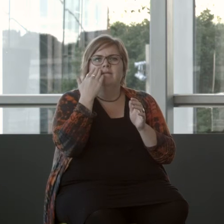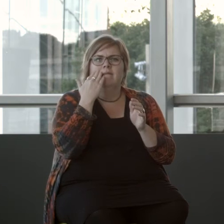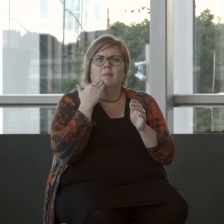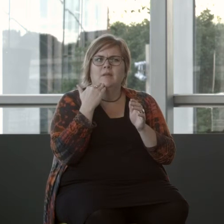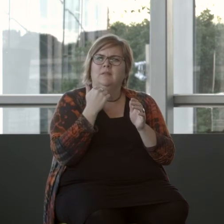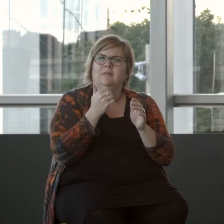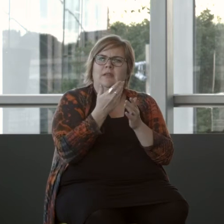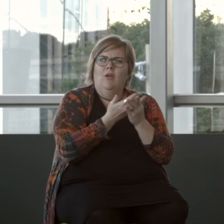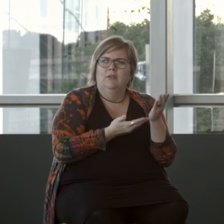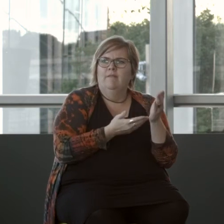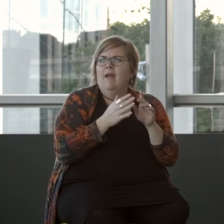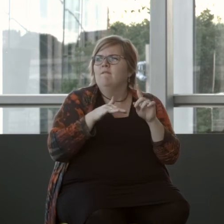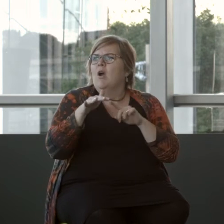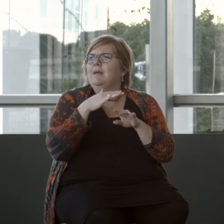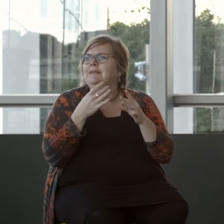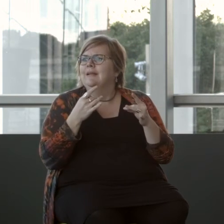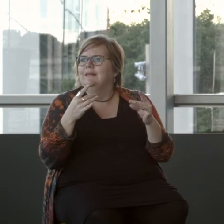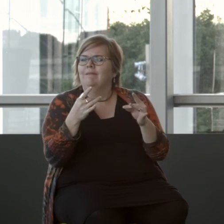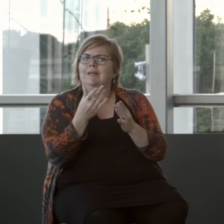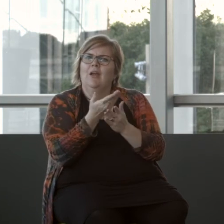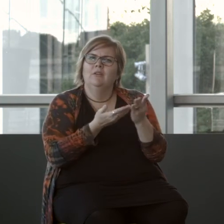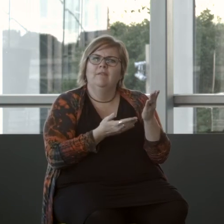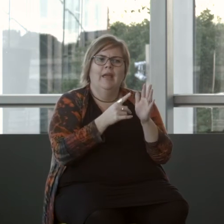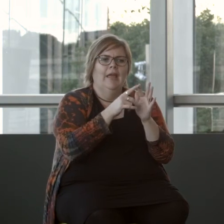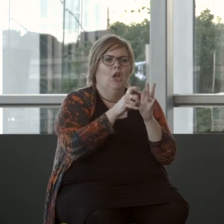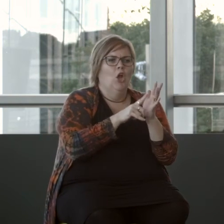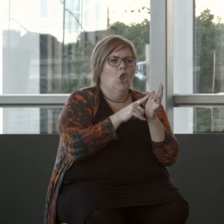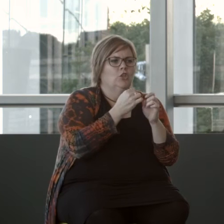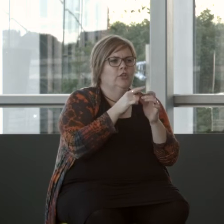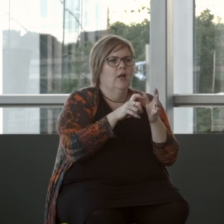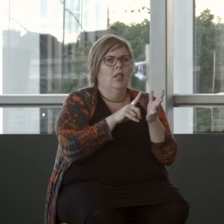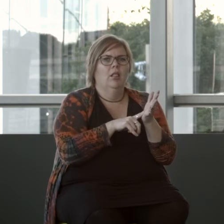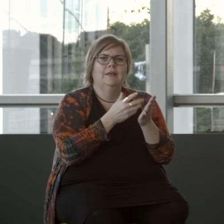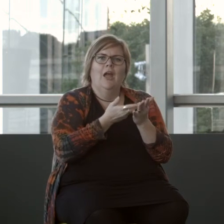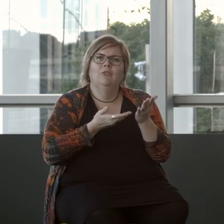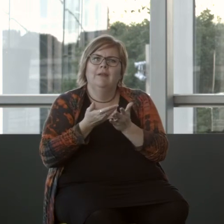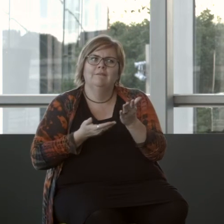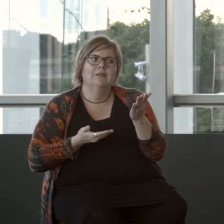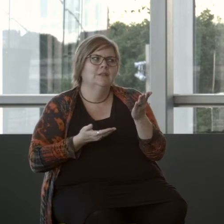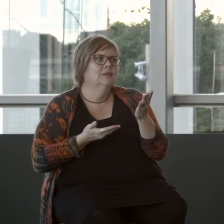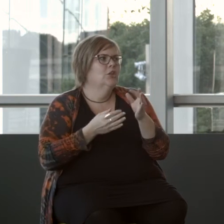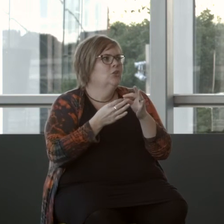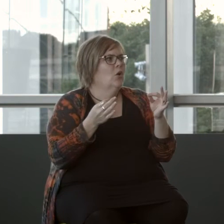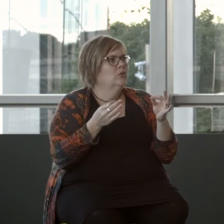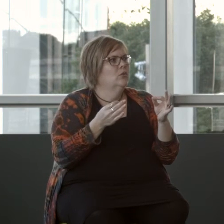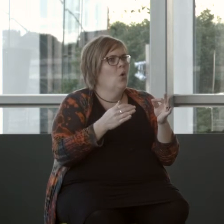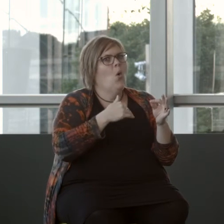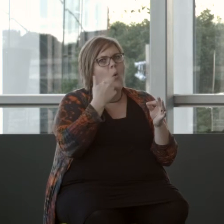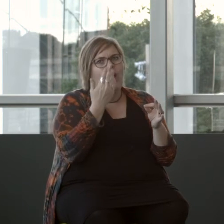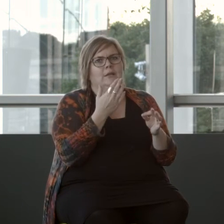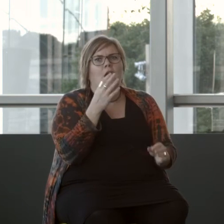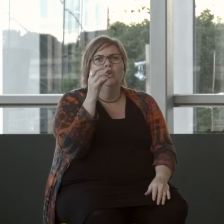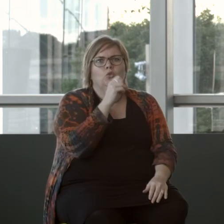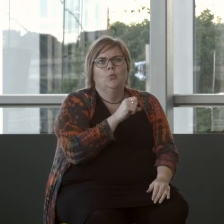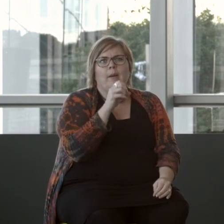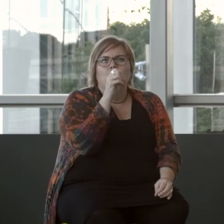environmentally sensitive narratives, ecological narratives, that sort of thing, so that we're not sort of just always assuming that